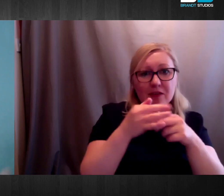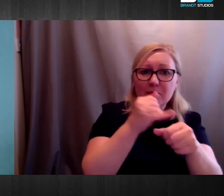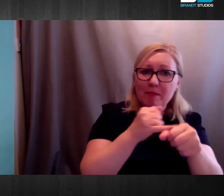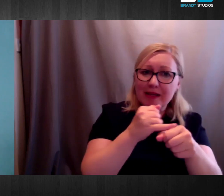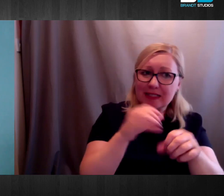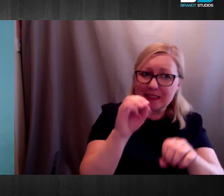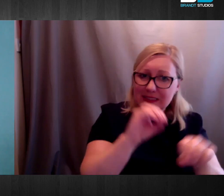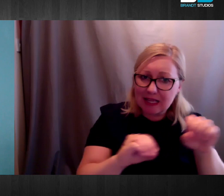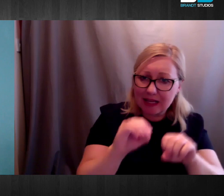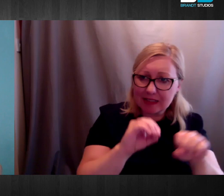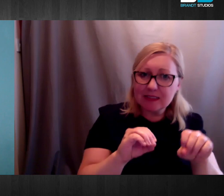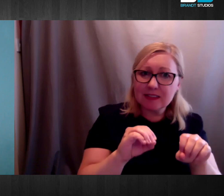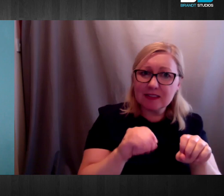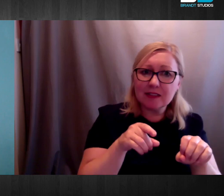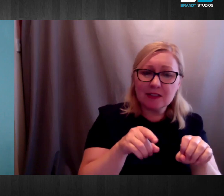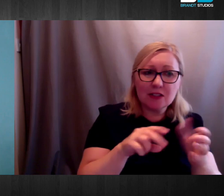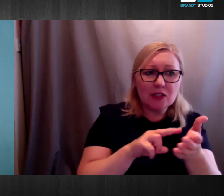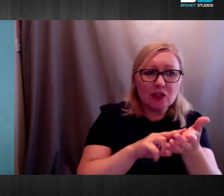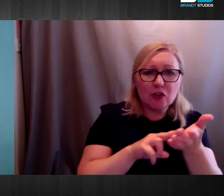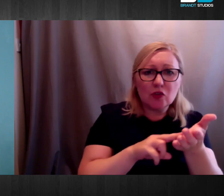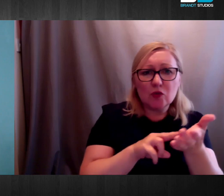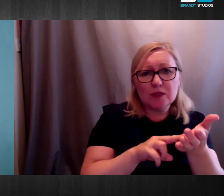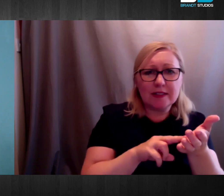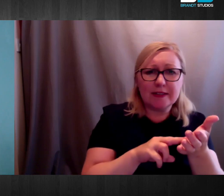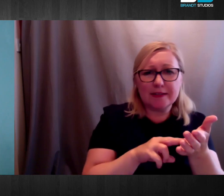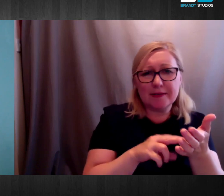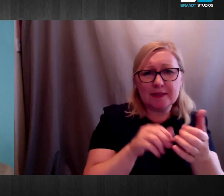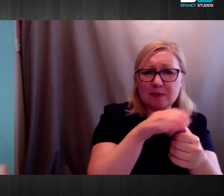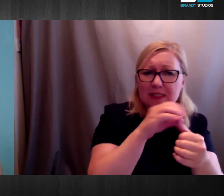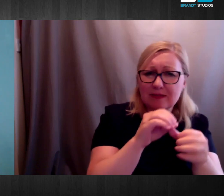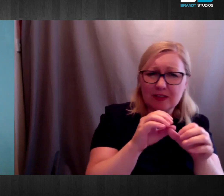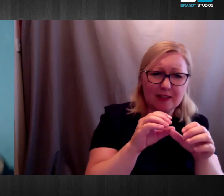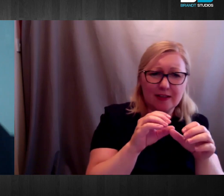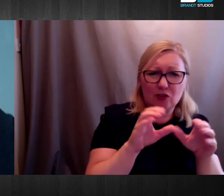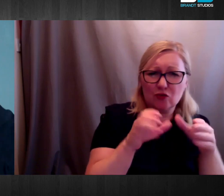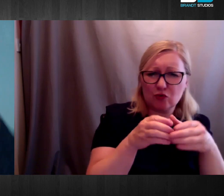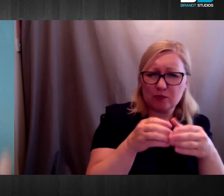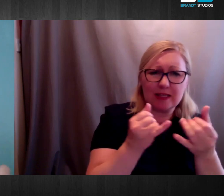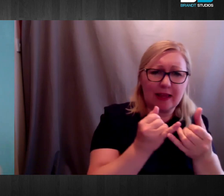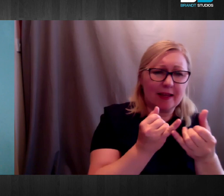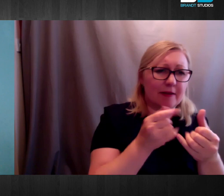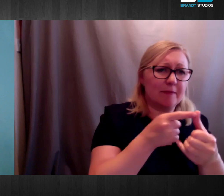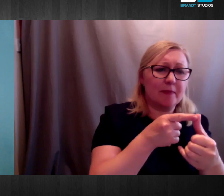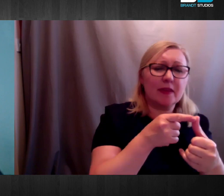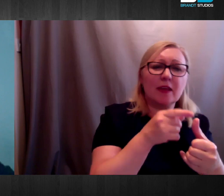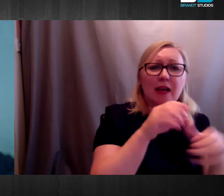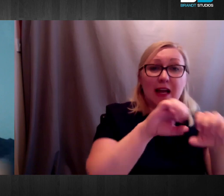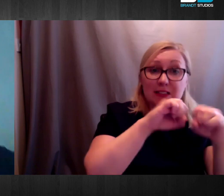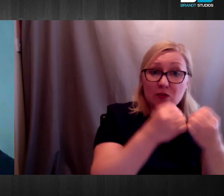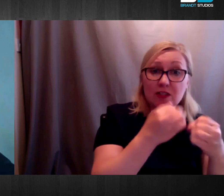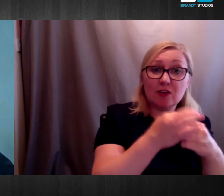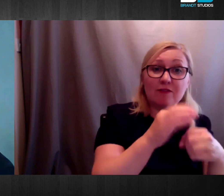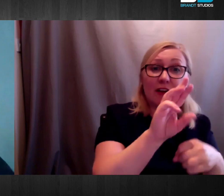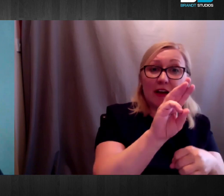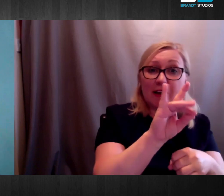of research, the Association of British Pharmaceutical Industries, Association of Medical Research. You don't